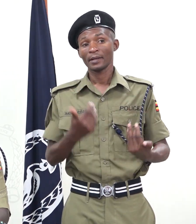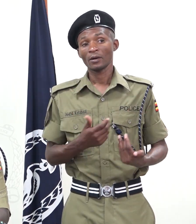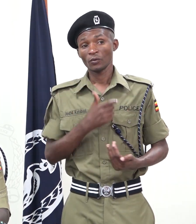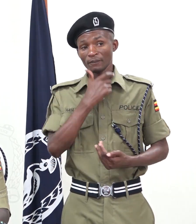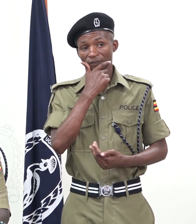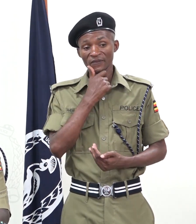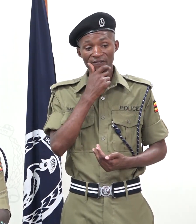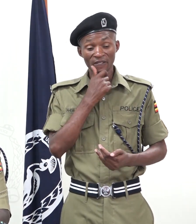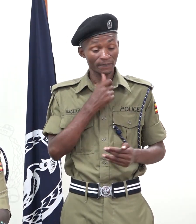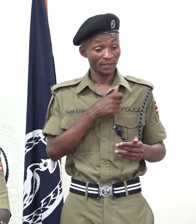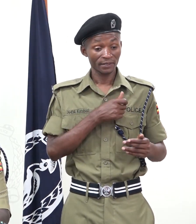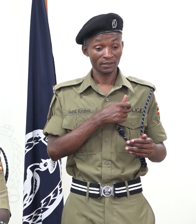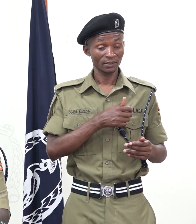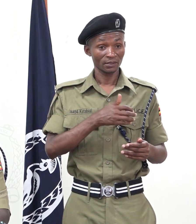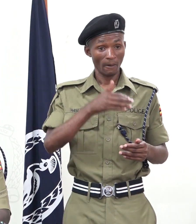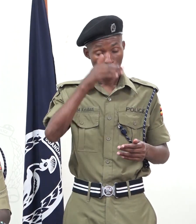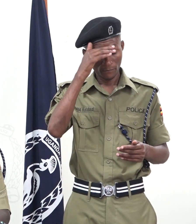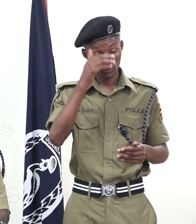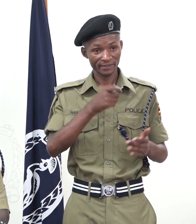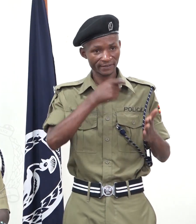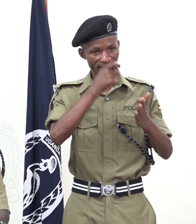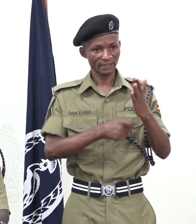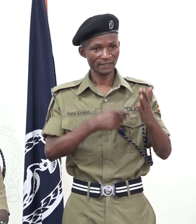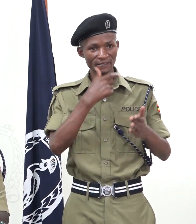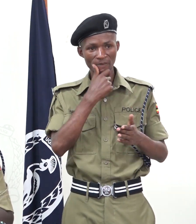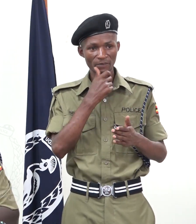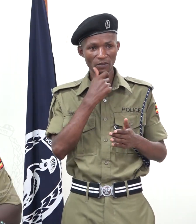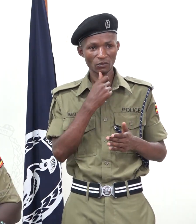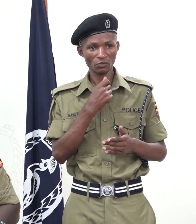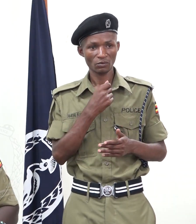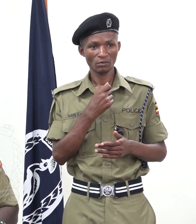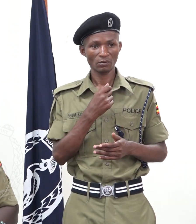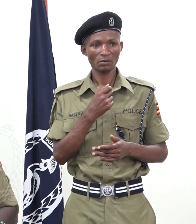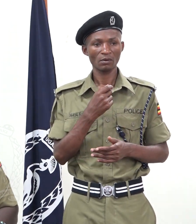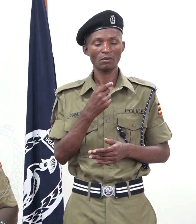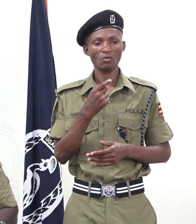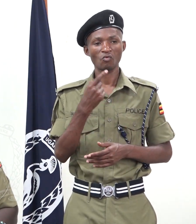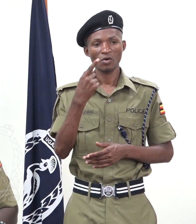he was charged with 170 counts of trafficking in persons.